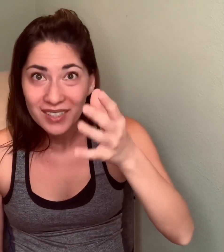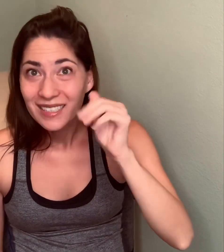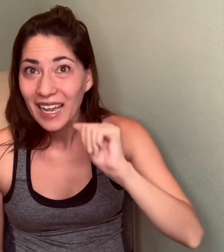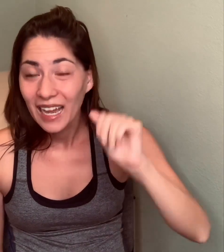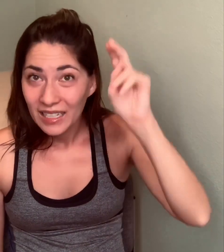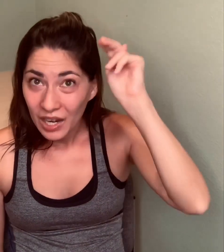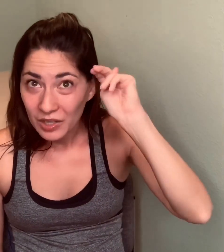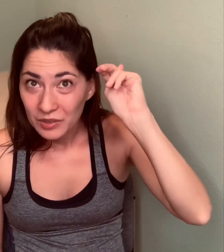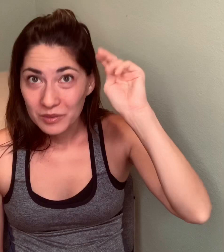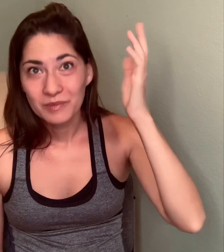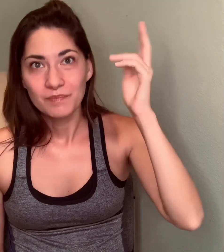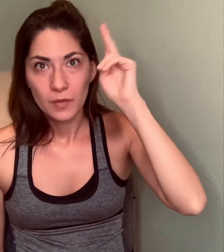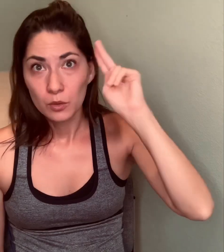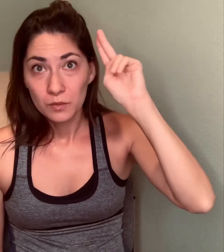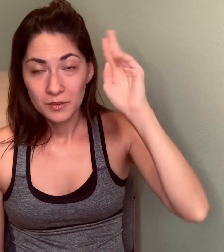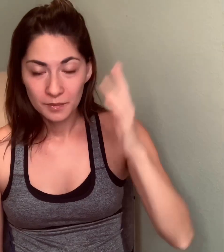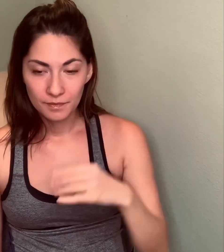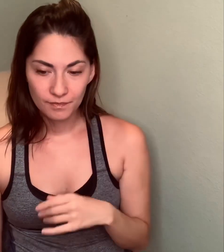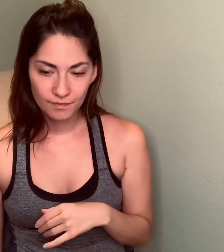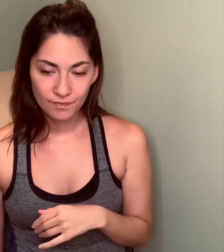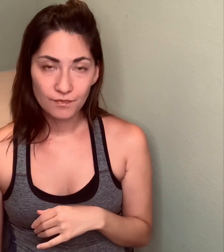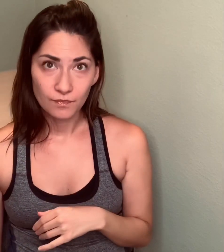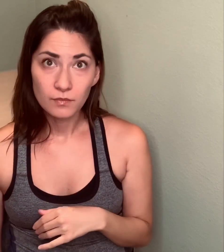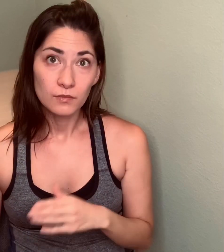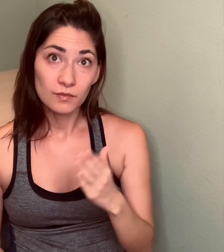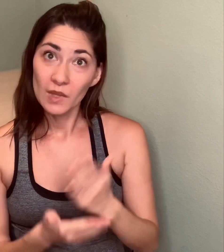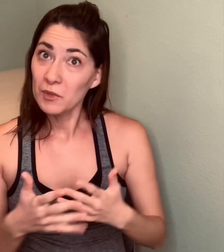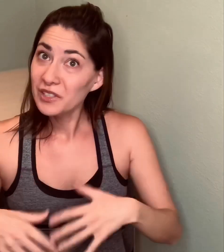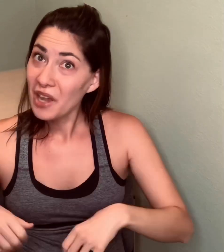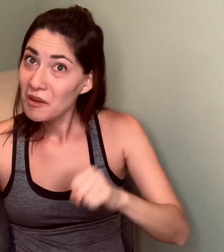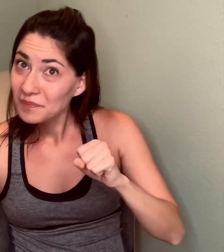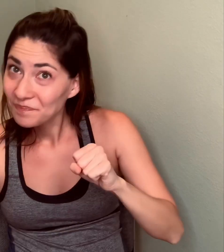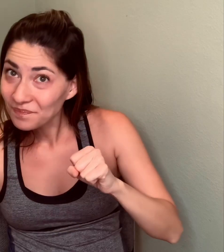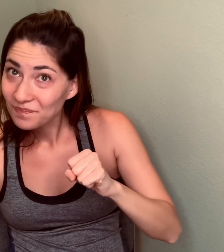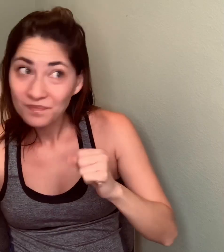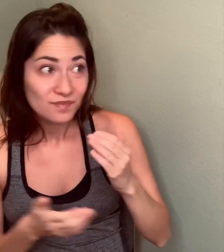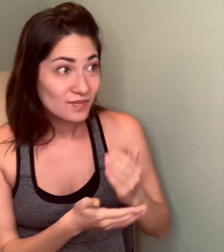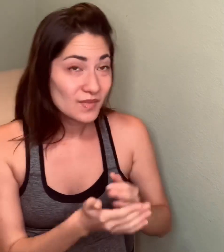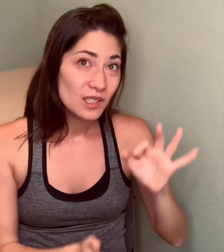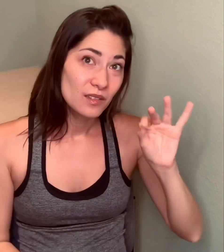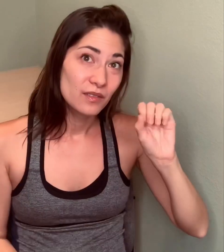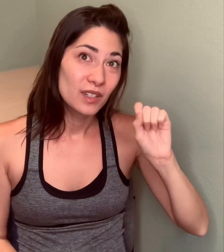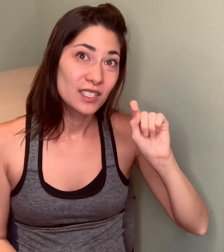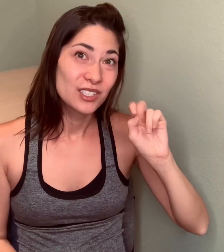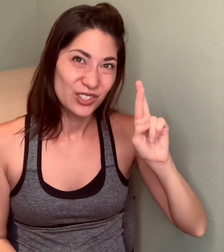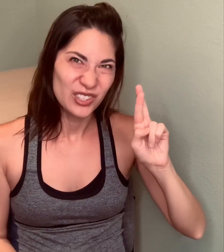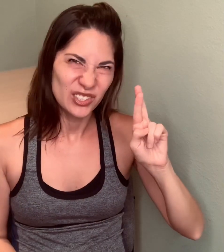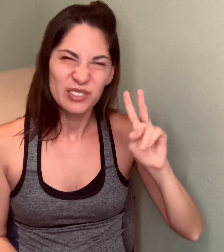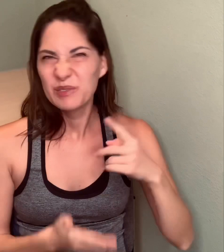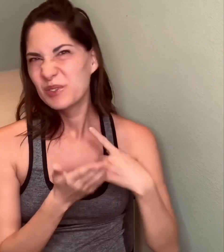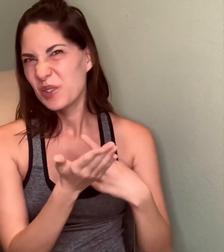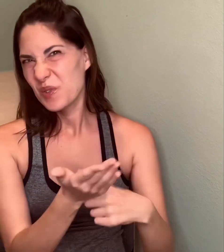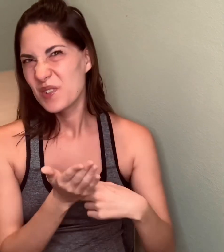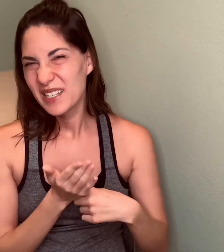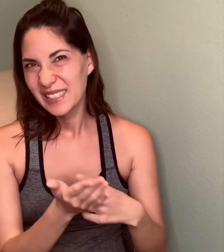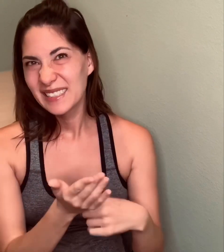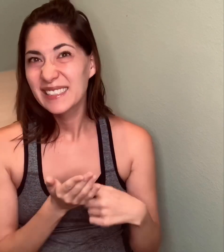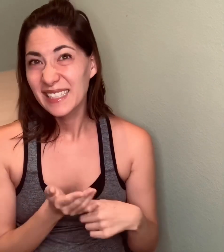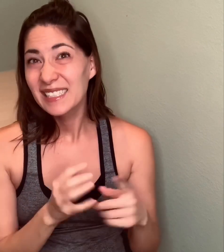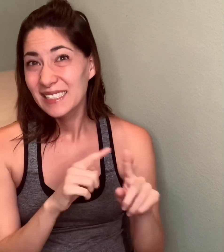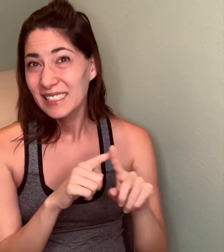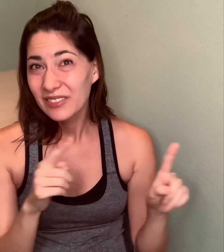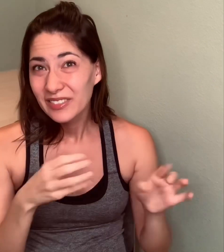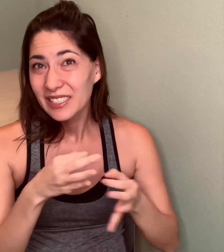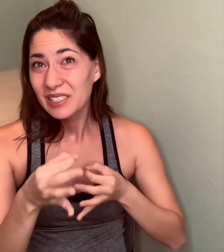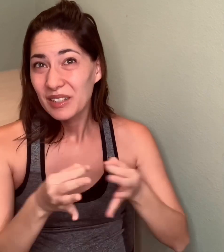kids are adopted, there's fosters. So it's just got a very beautiful way of introducing differences, changes in family, like